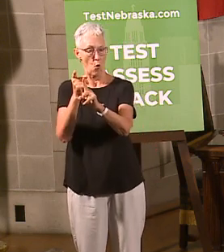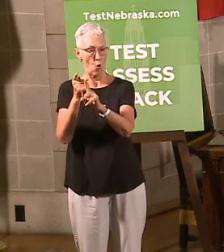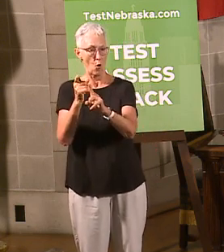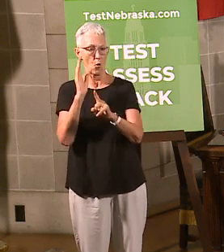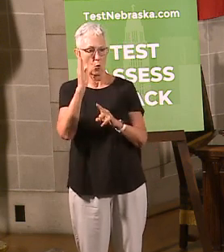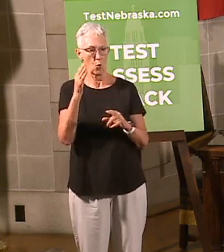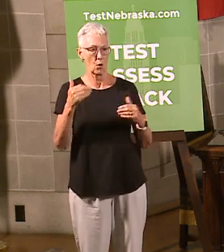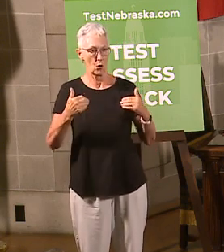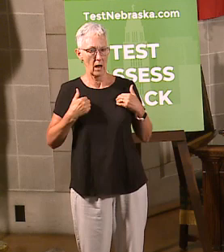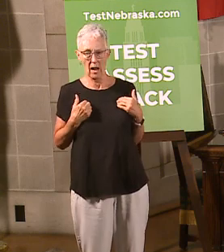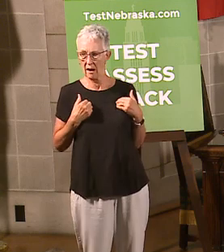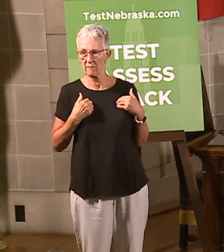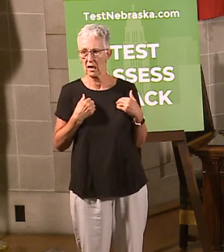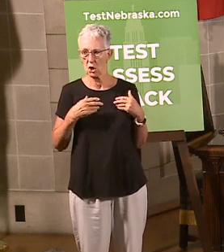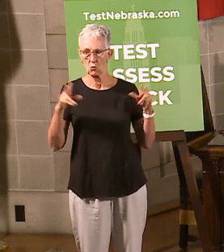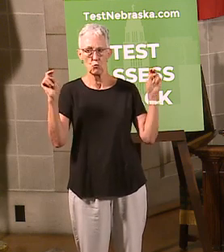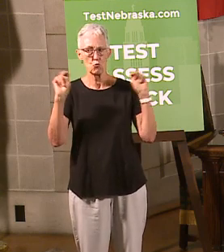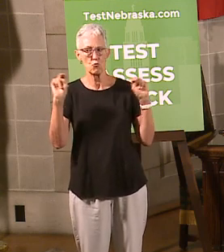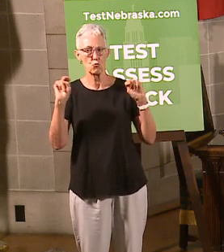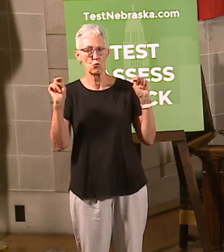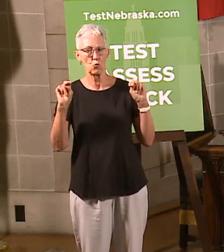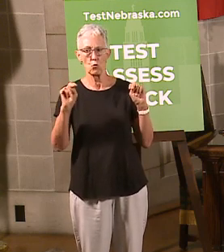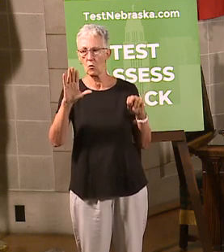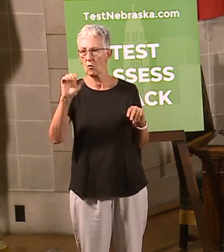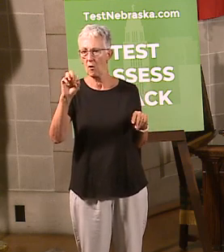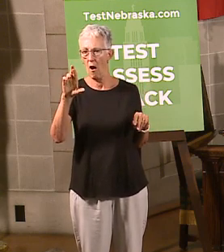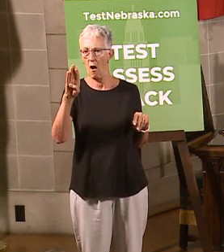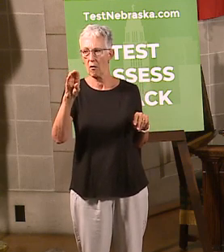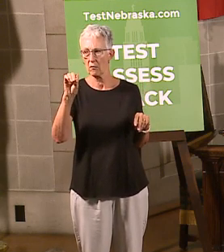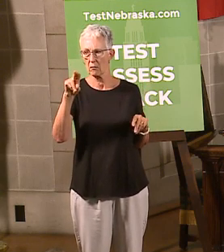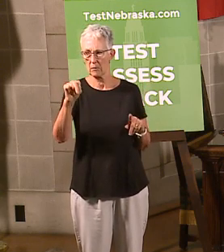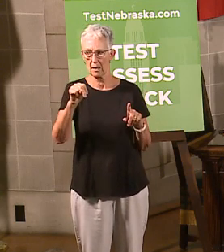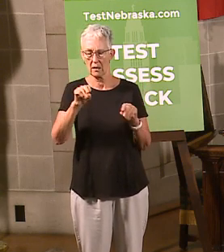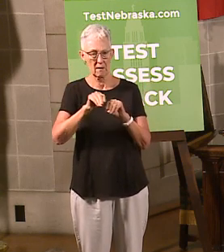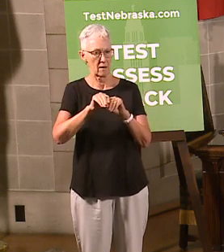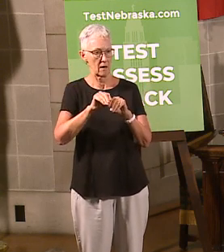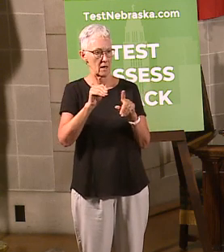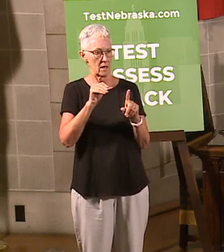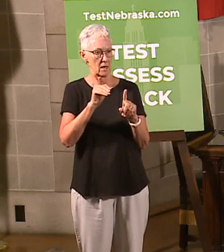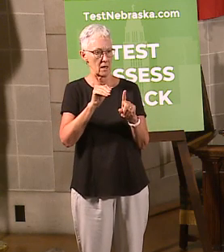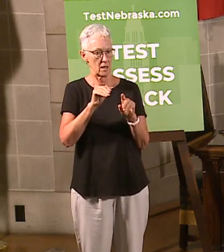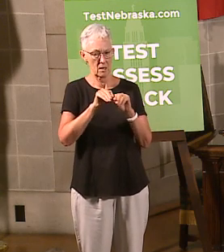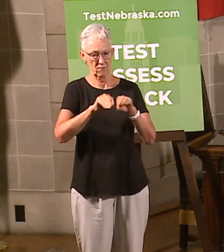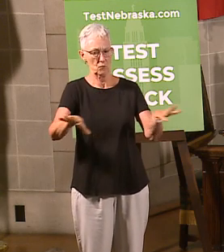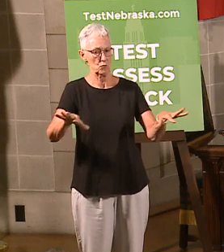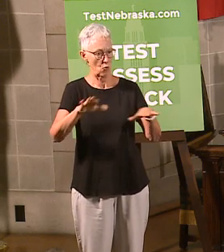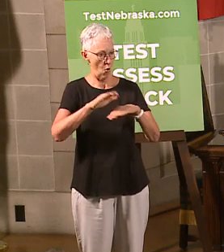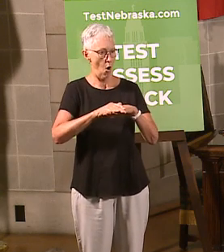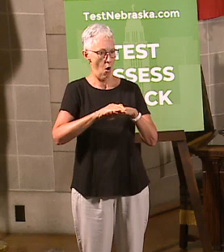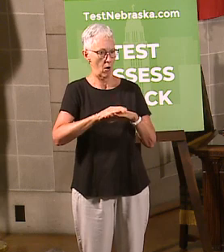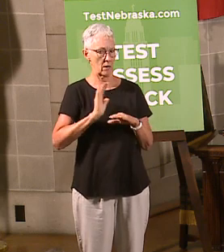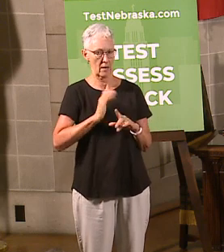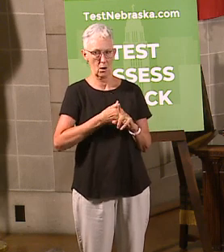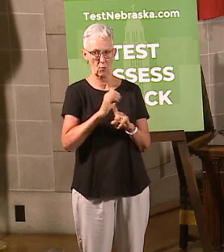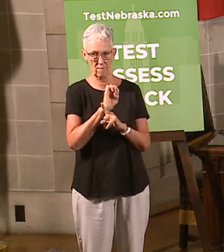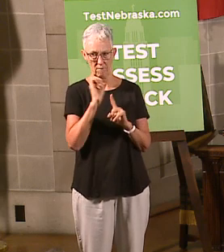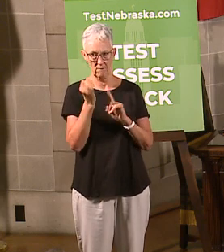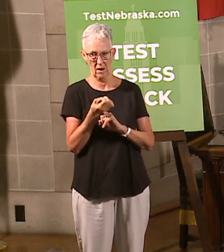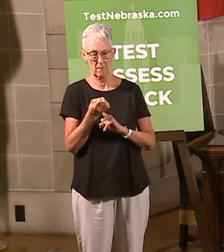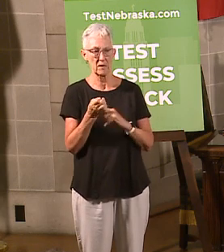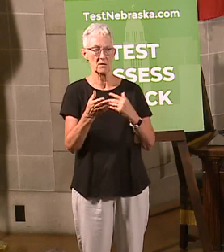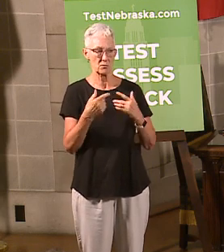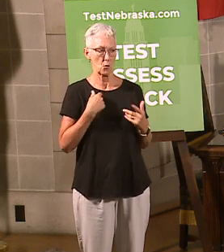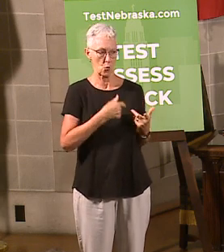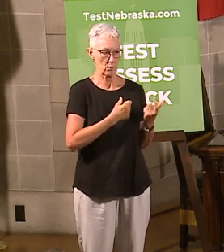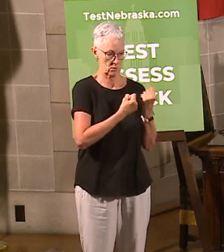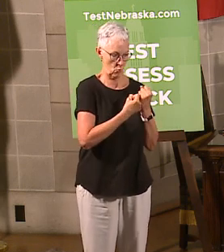neutral carbon footprint, or even better. So though we are self-sustaining, we're always going to try to get better and continue to do our